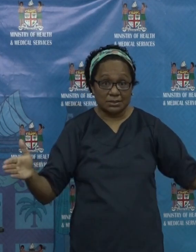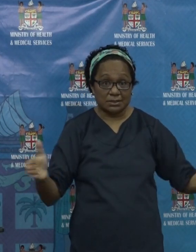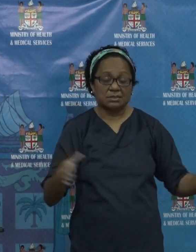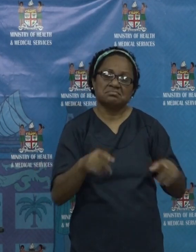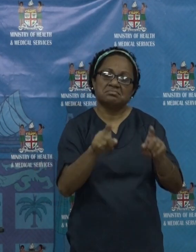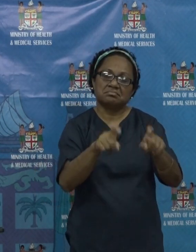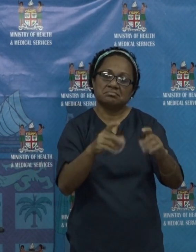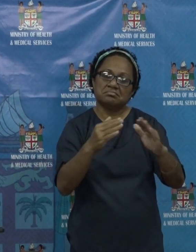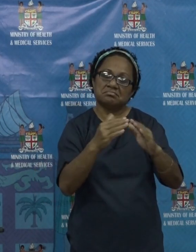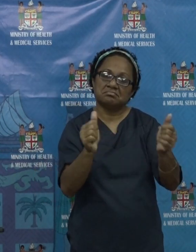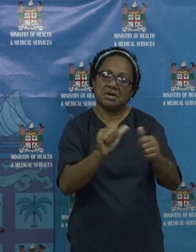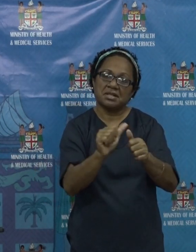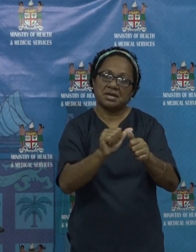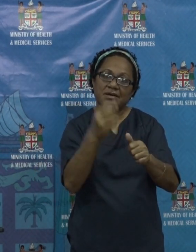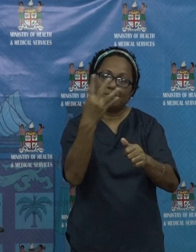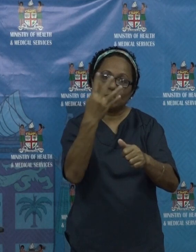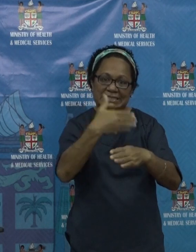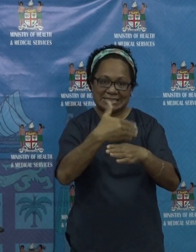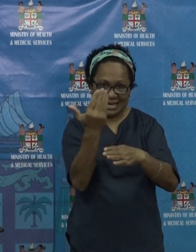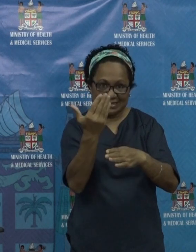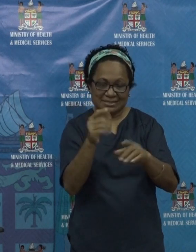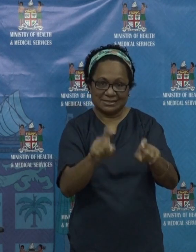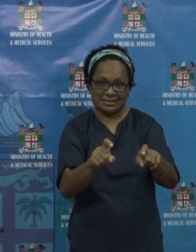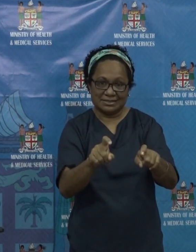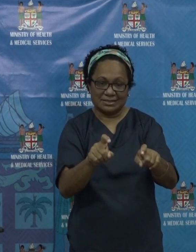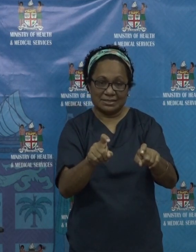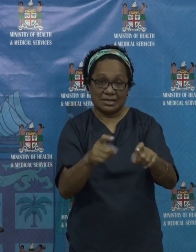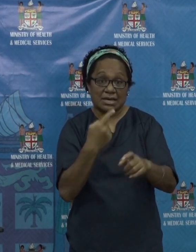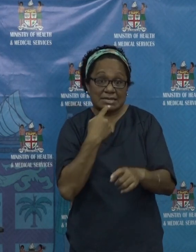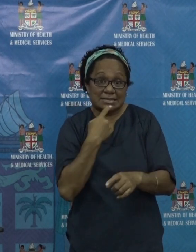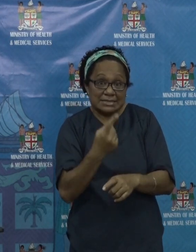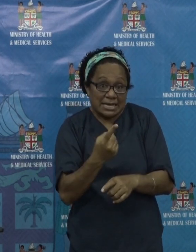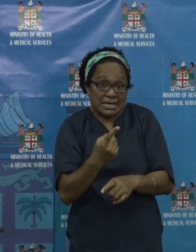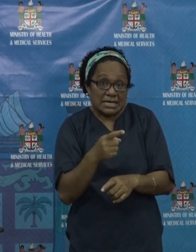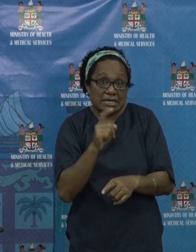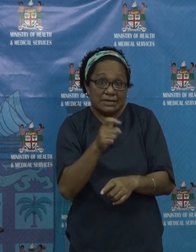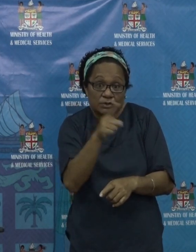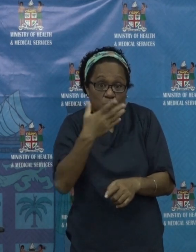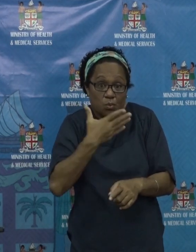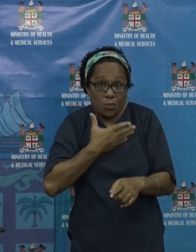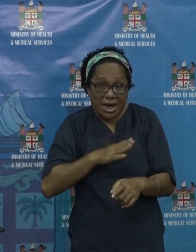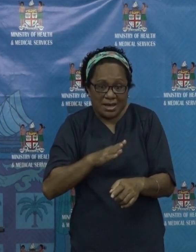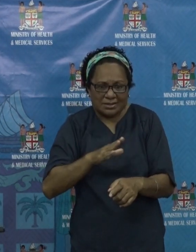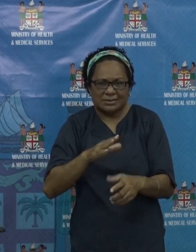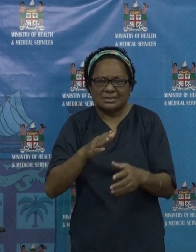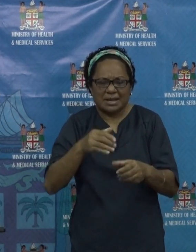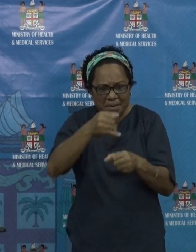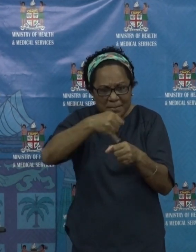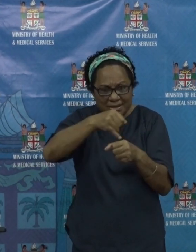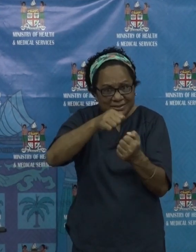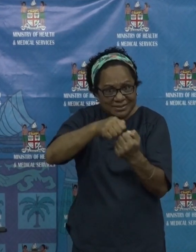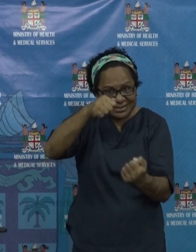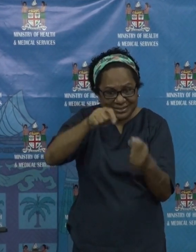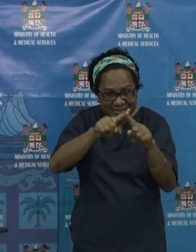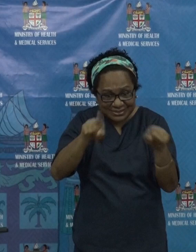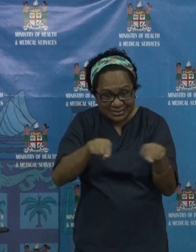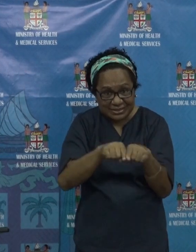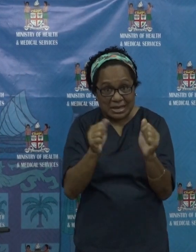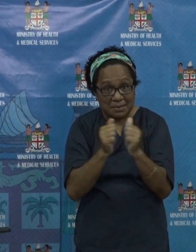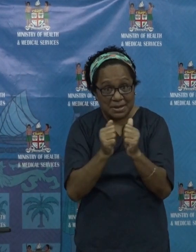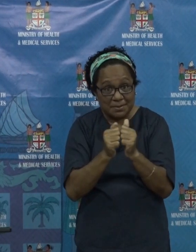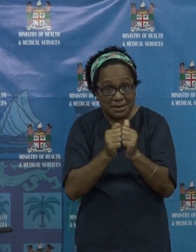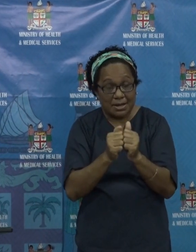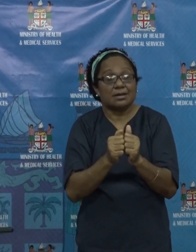days. If you need a medical certificate for work, then you should present to